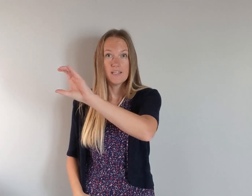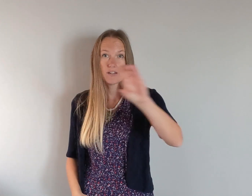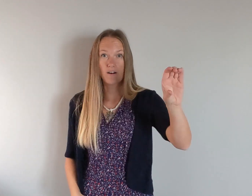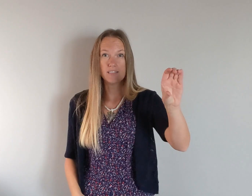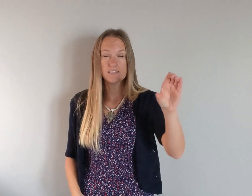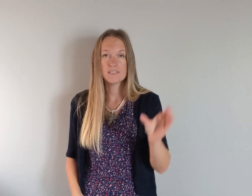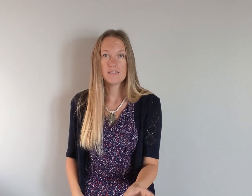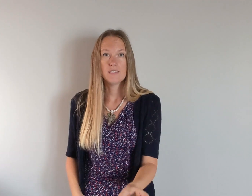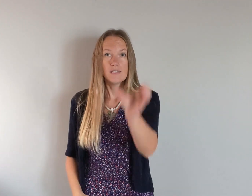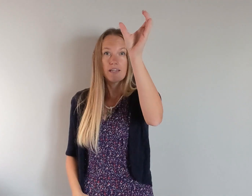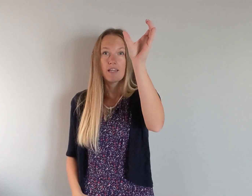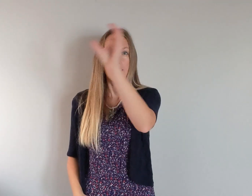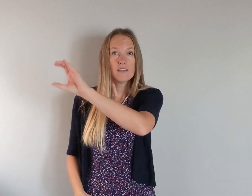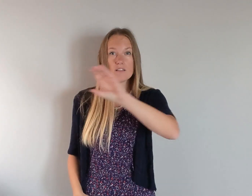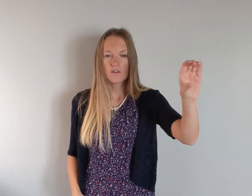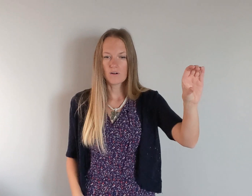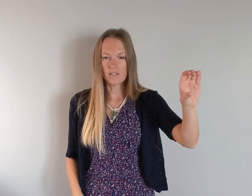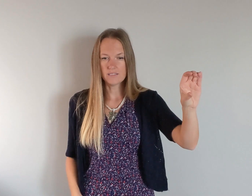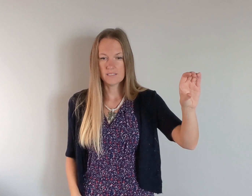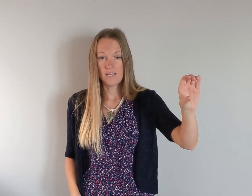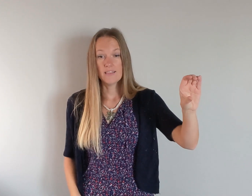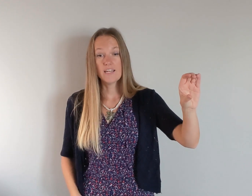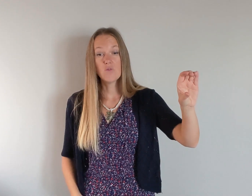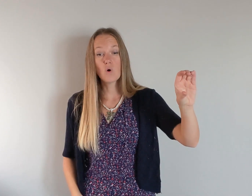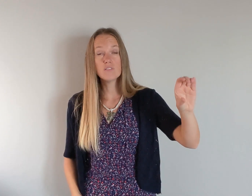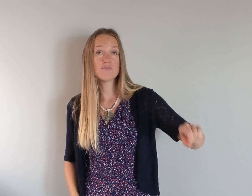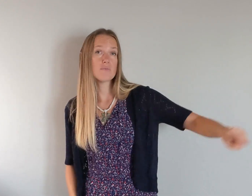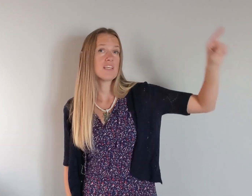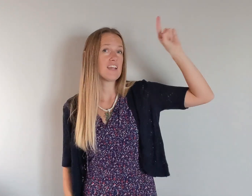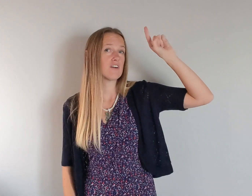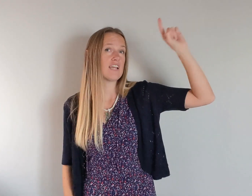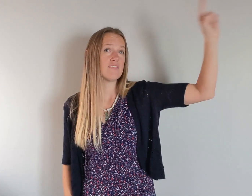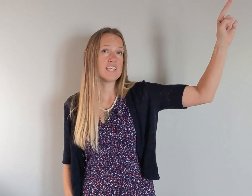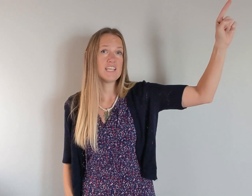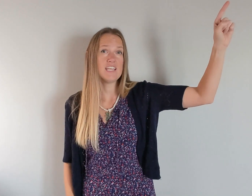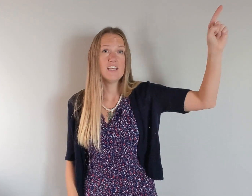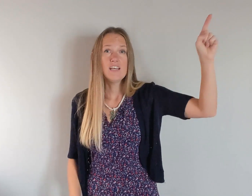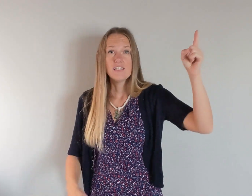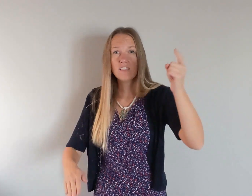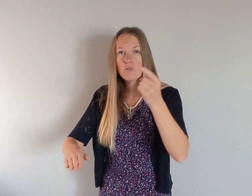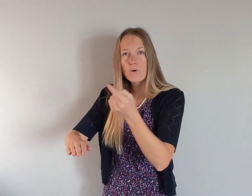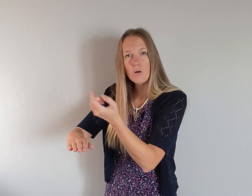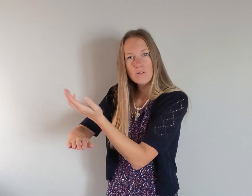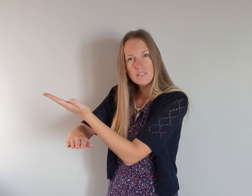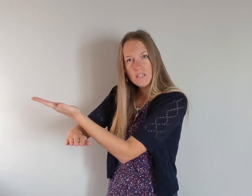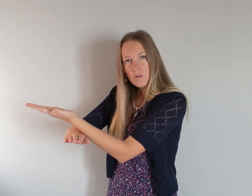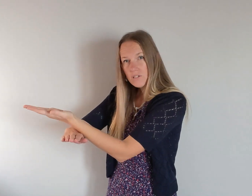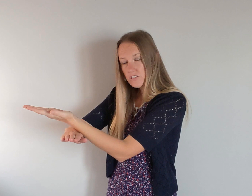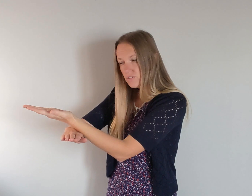and the cross. Okay, cross. And then he rose up from the grave. And then rose. What you do is